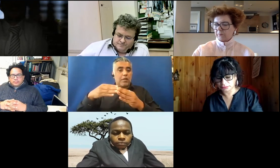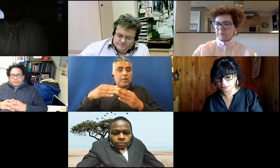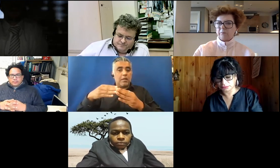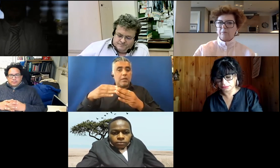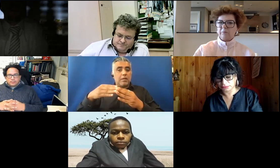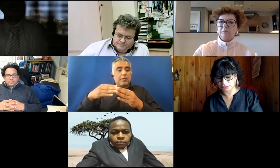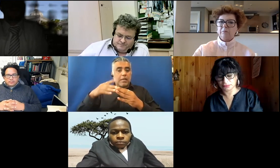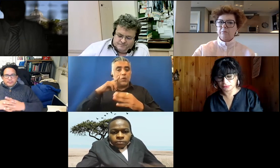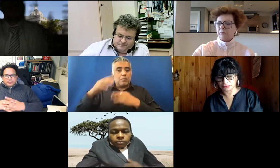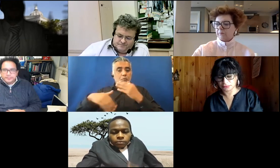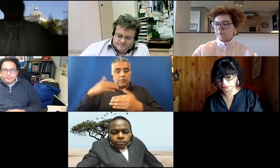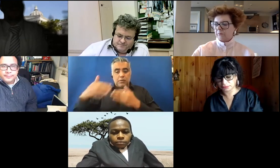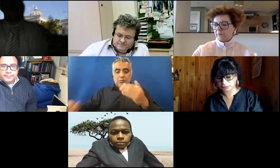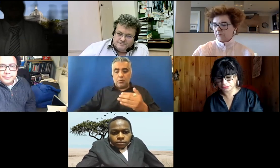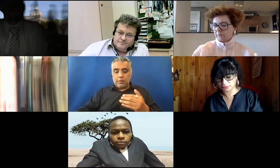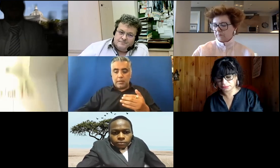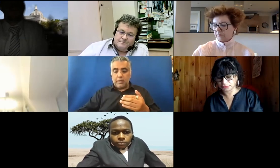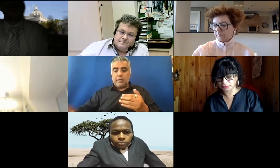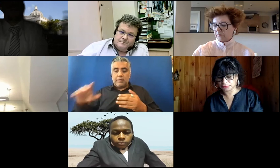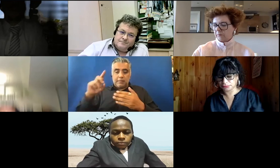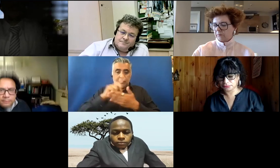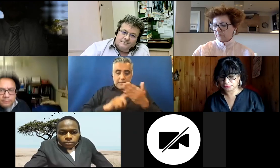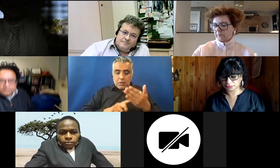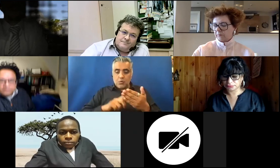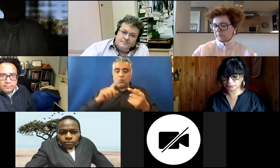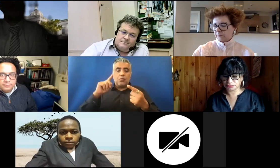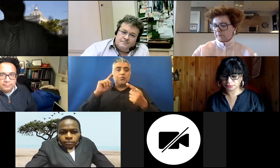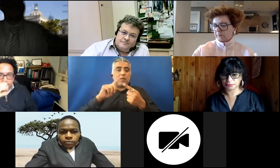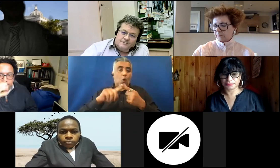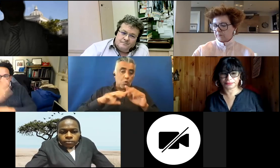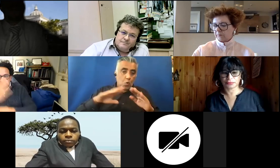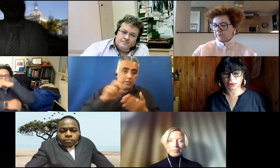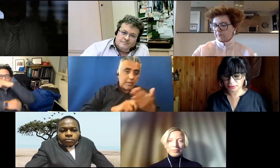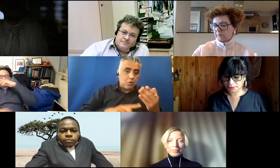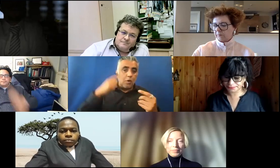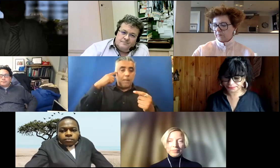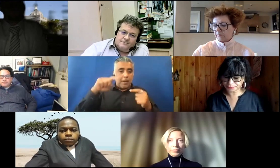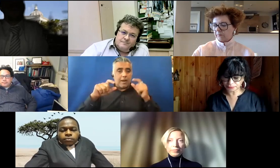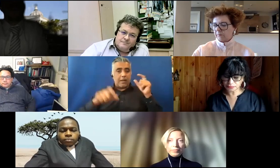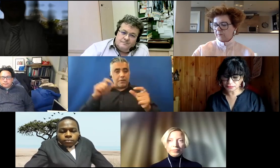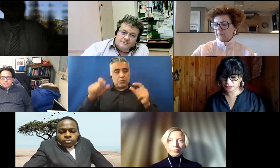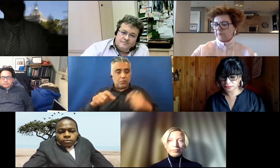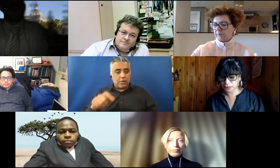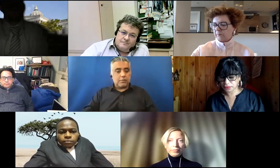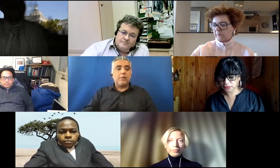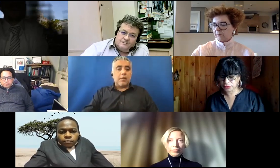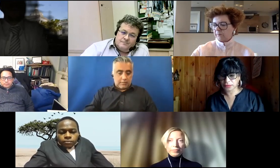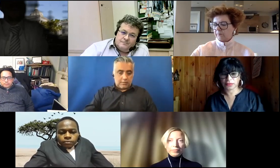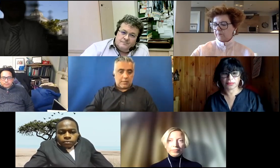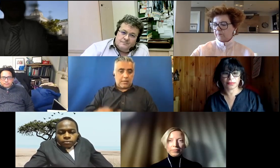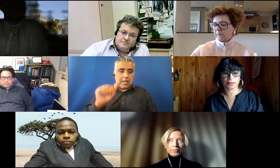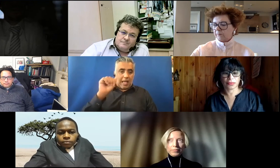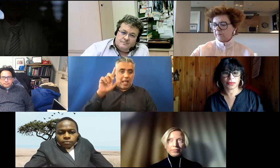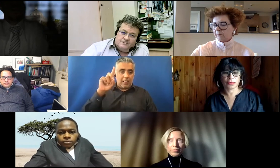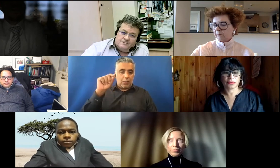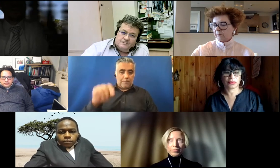a process of, you know, designing with and not designing for the people? So yes, Aldo, if you